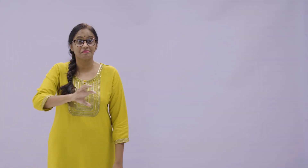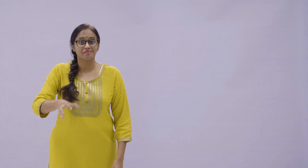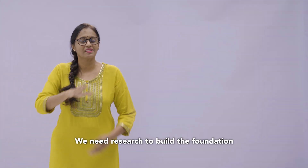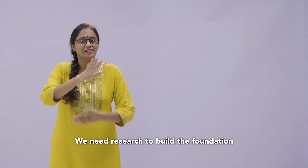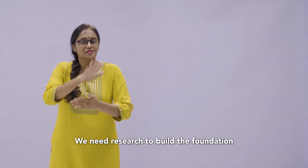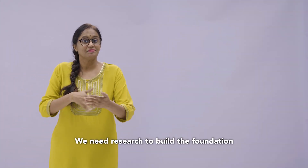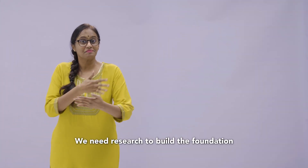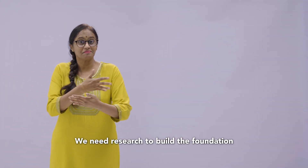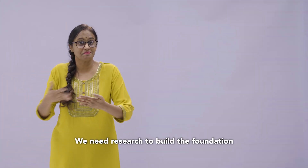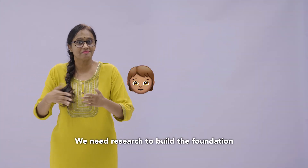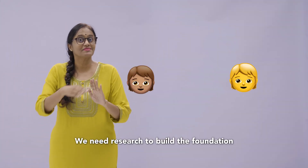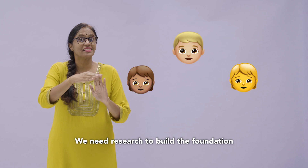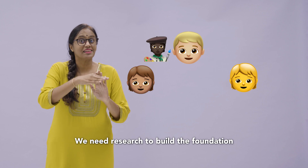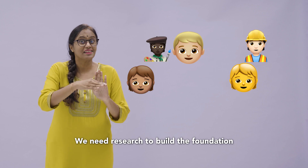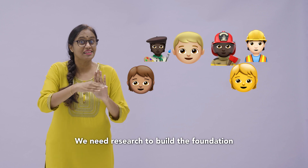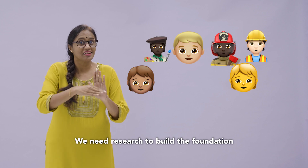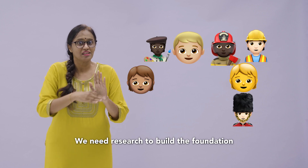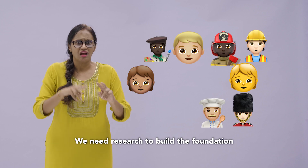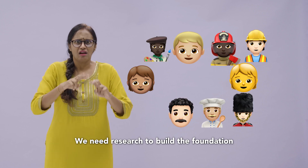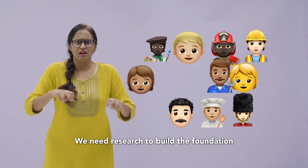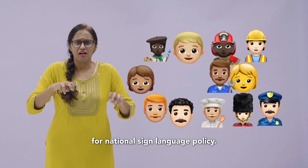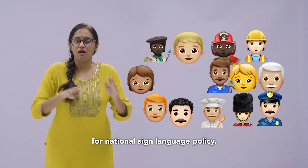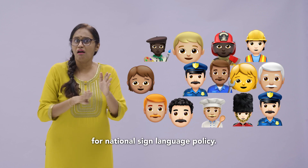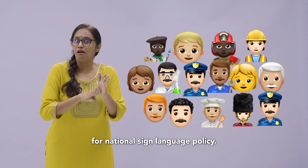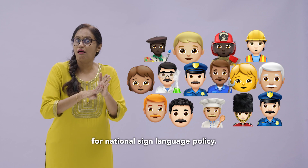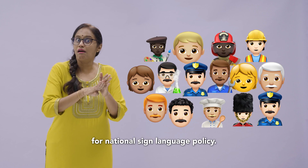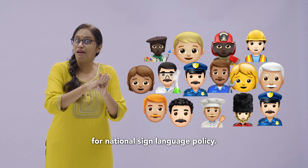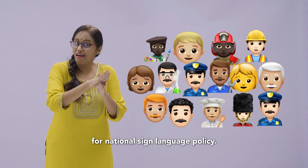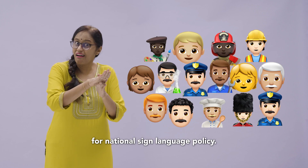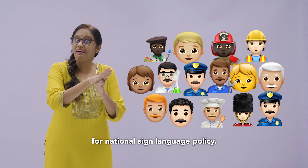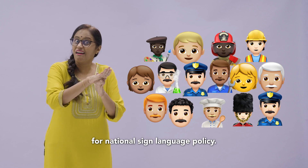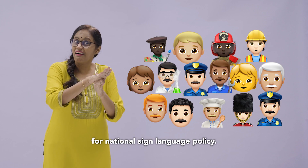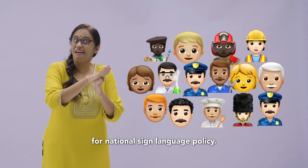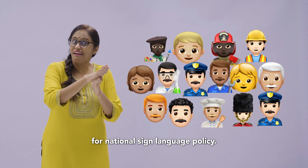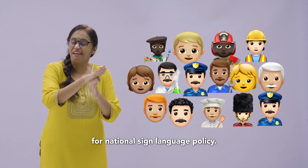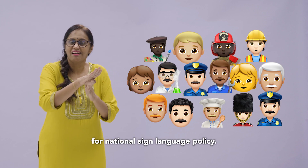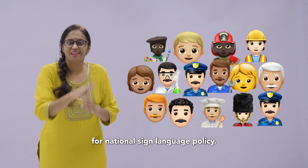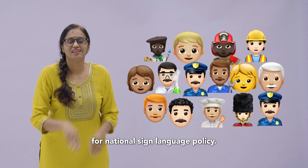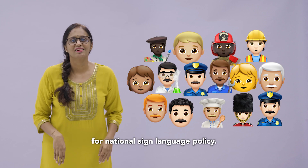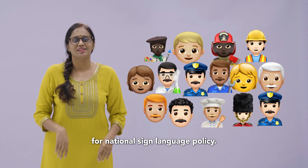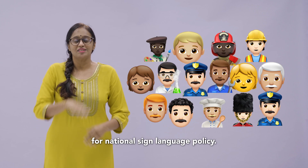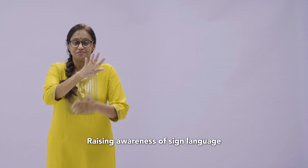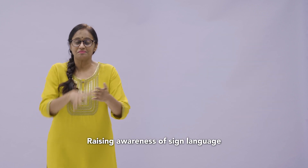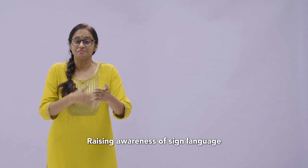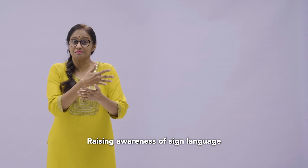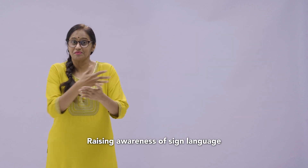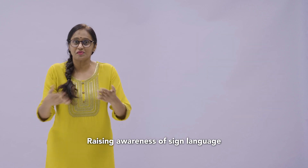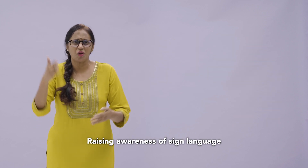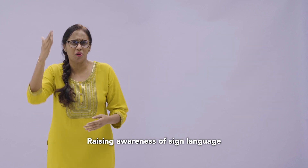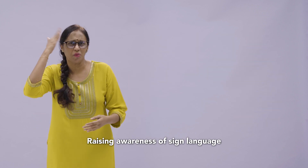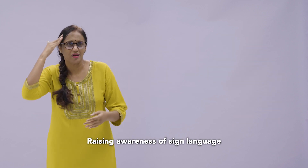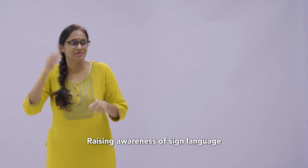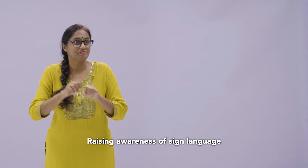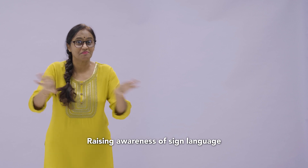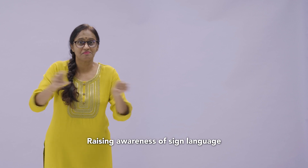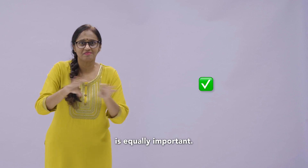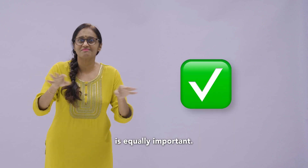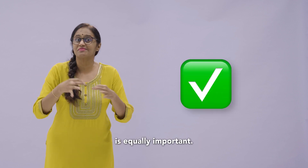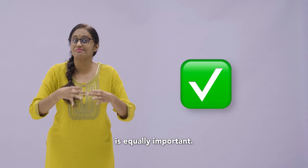We need research to build a foundation for national sign language policy. Raising awareness of sign language is